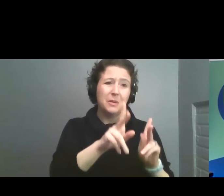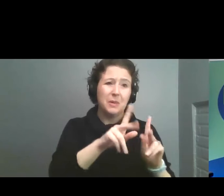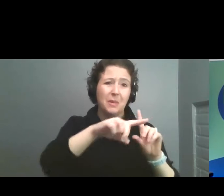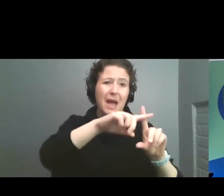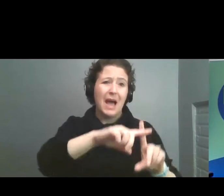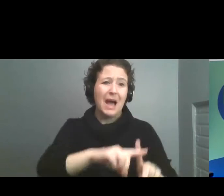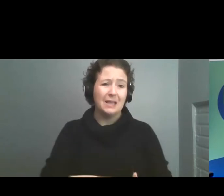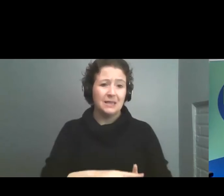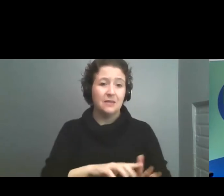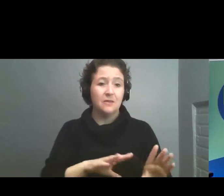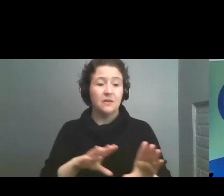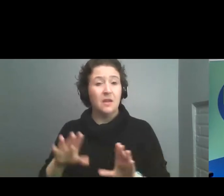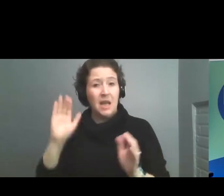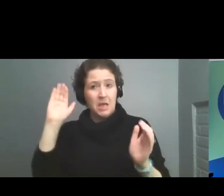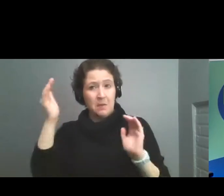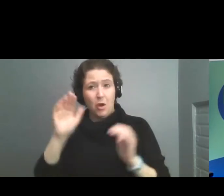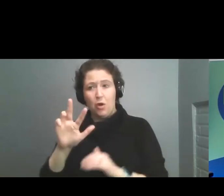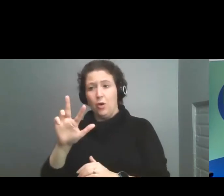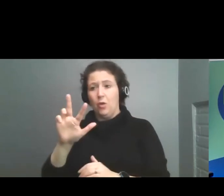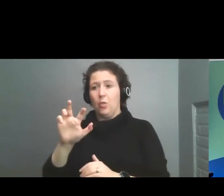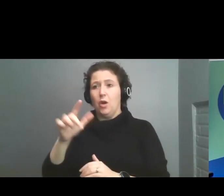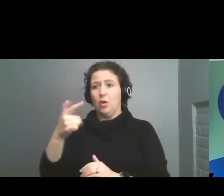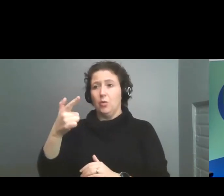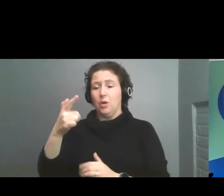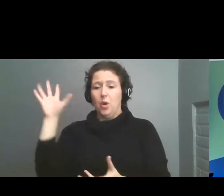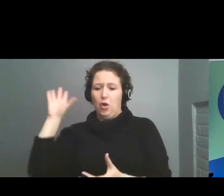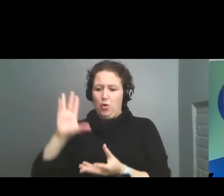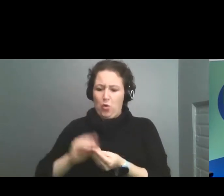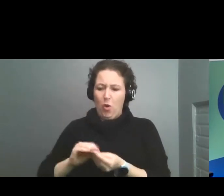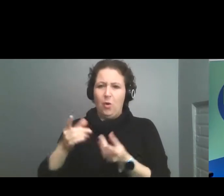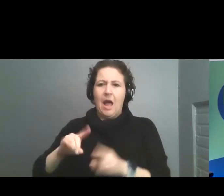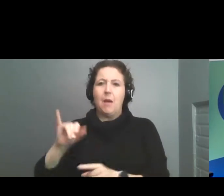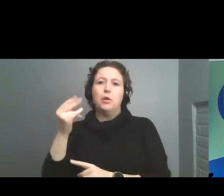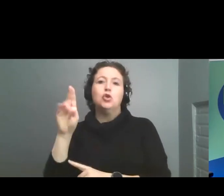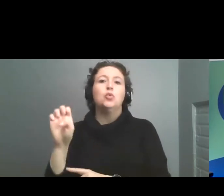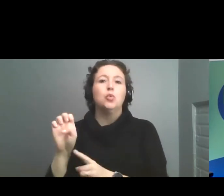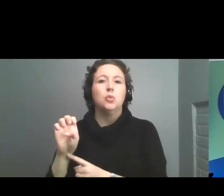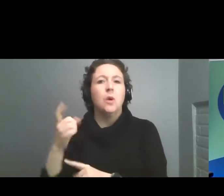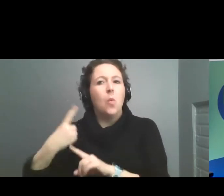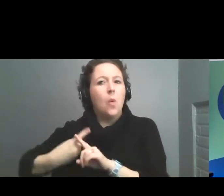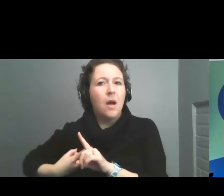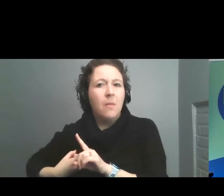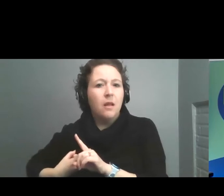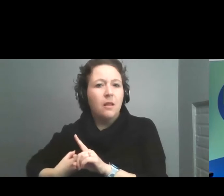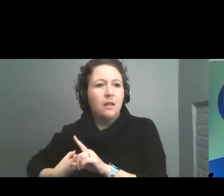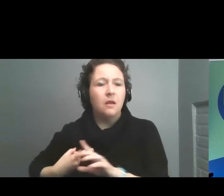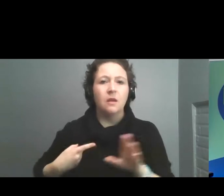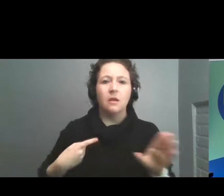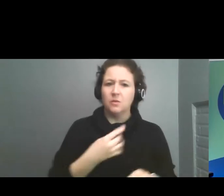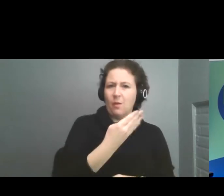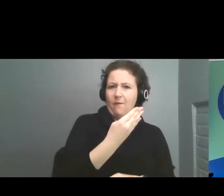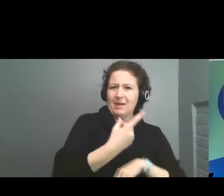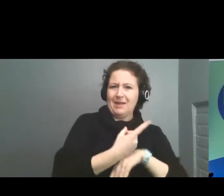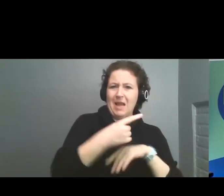only 321 cases in the entire month of June. The Scott County 14-day positivity rate is